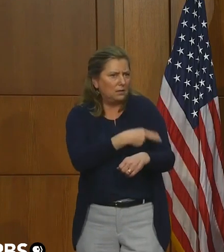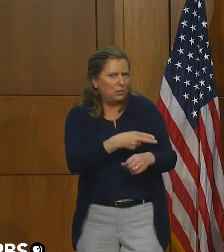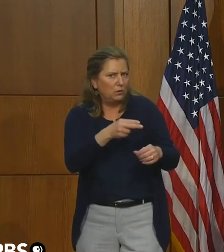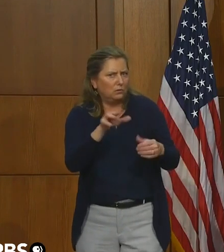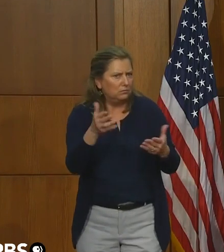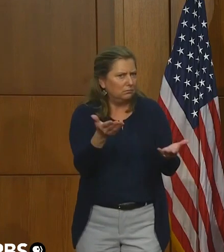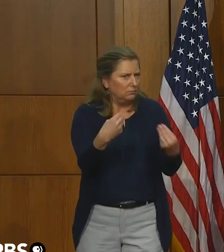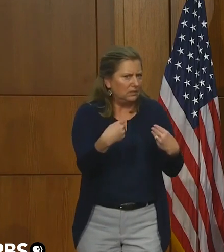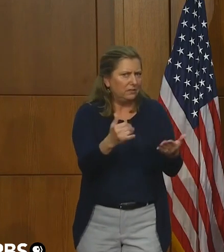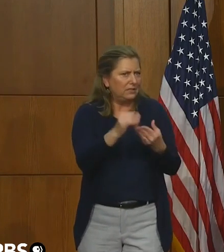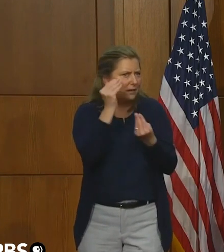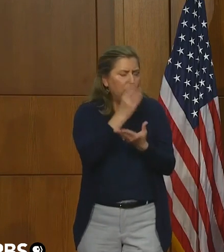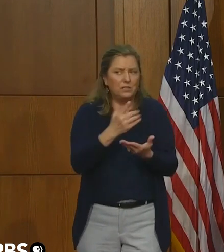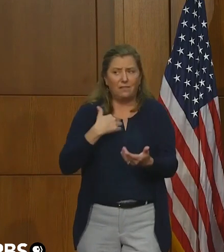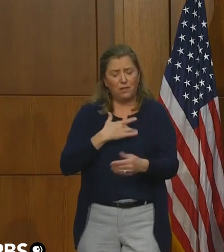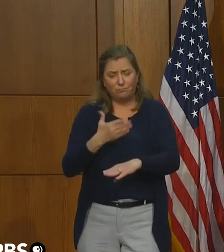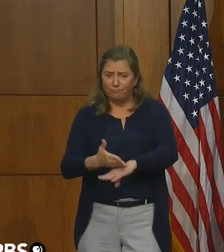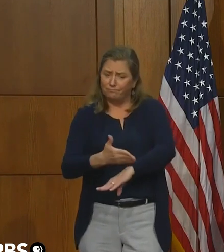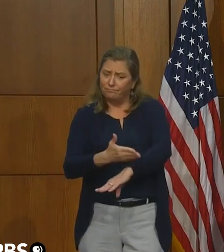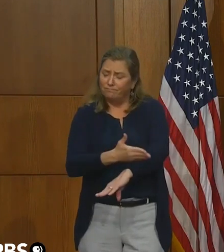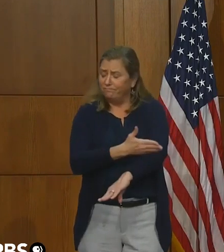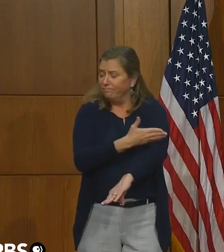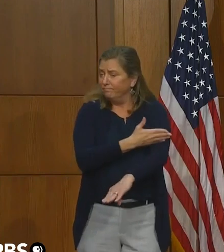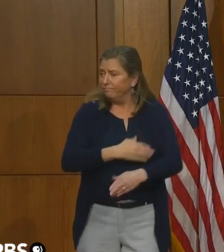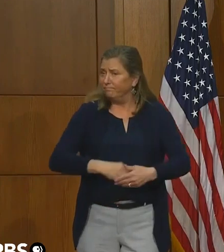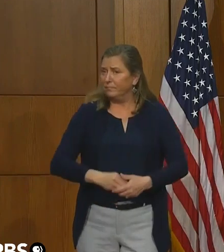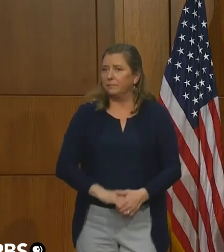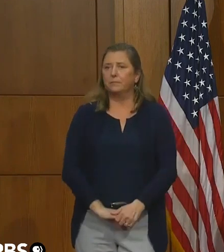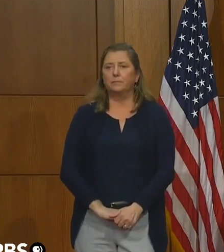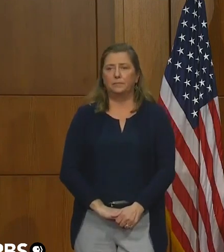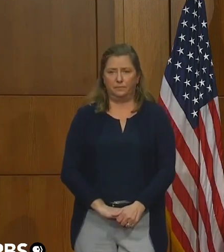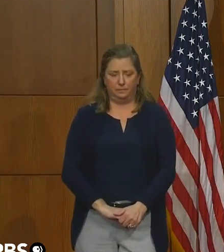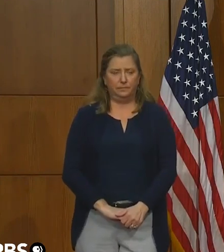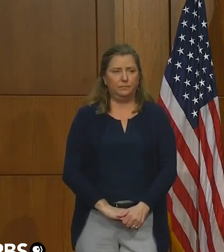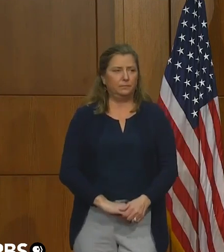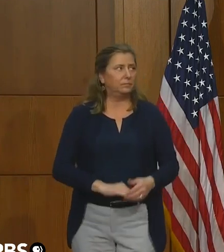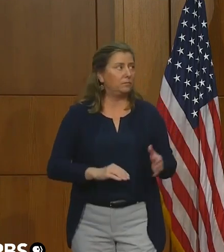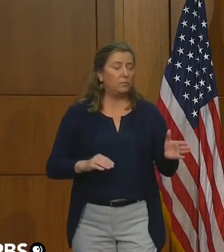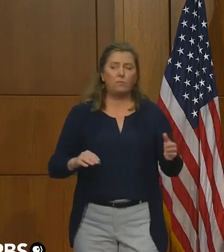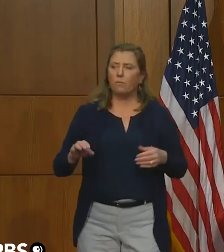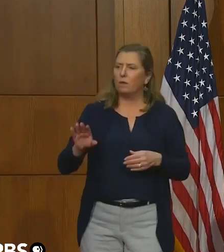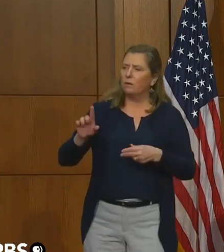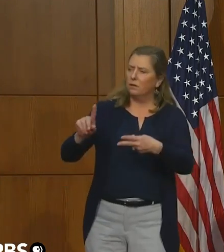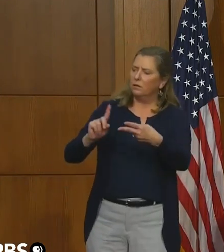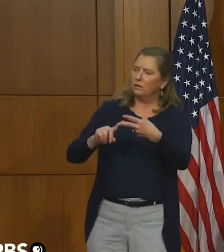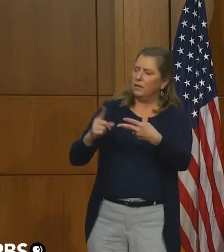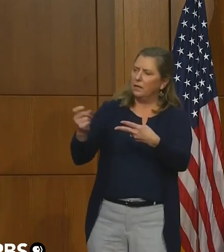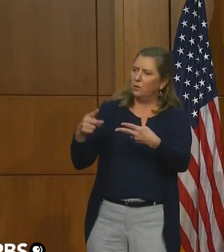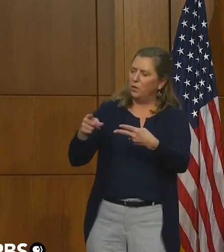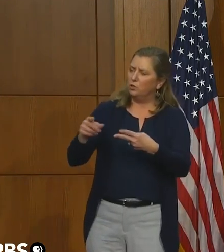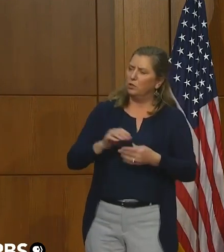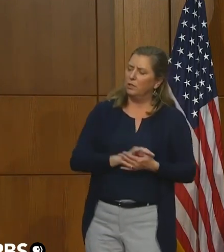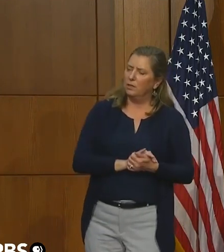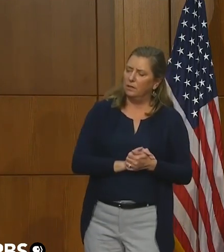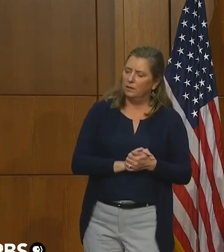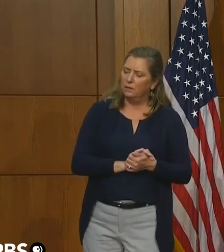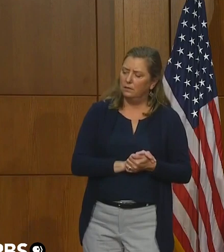information. We're making good progress on that. And Andre, your second question was for those